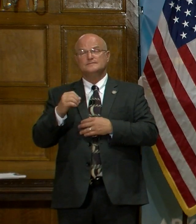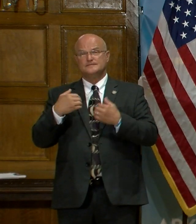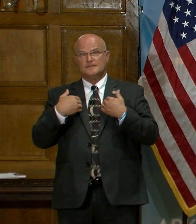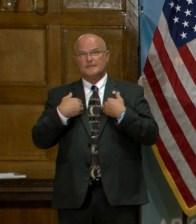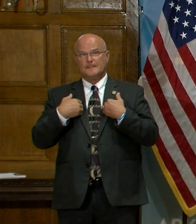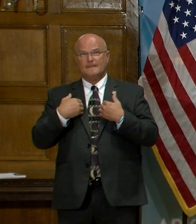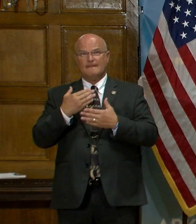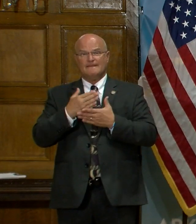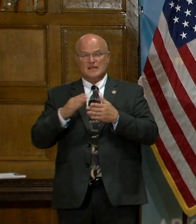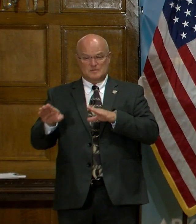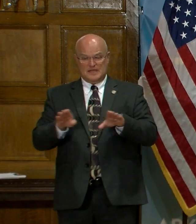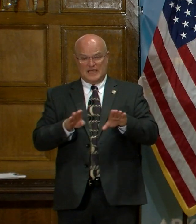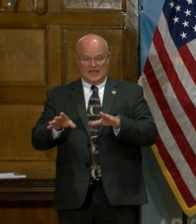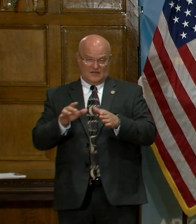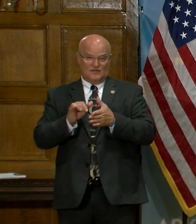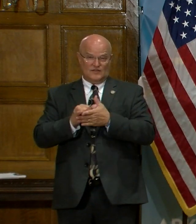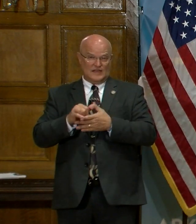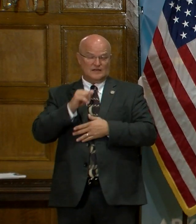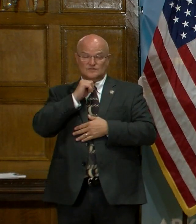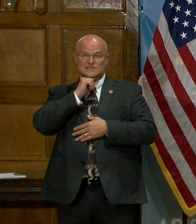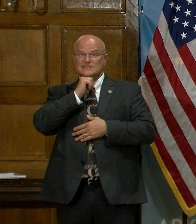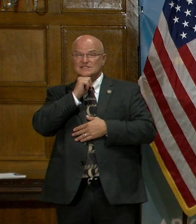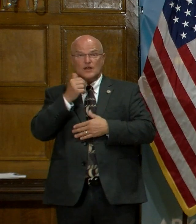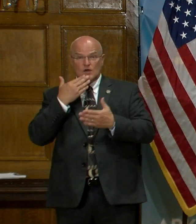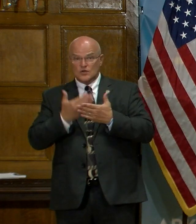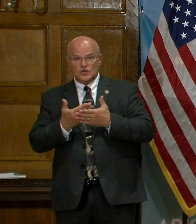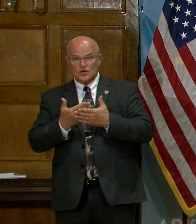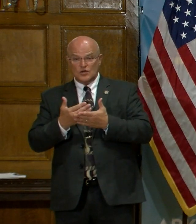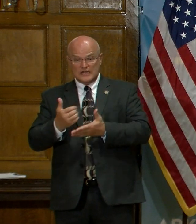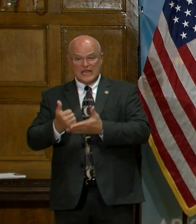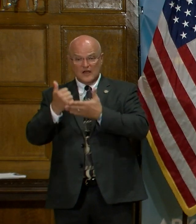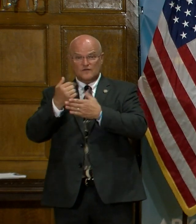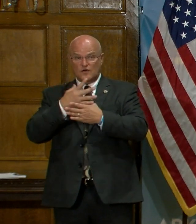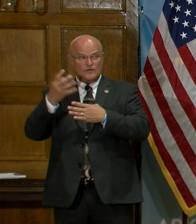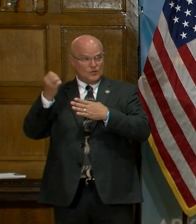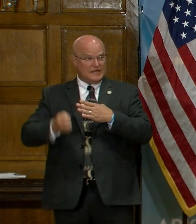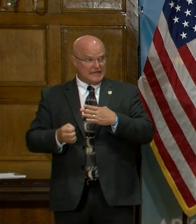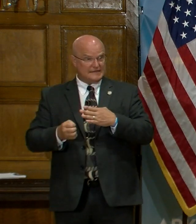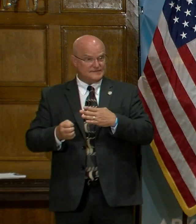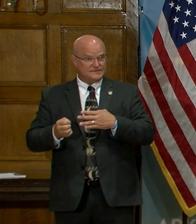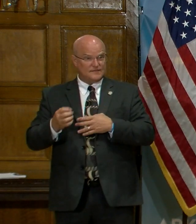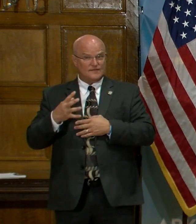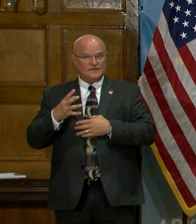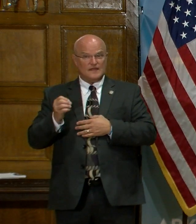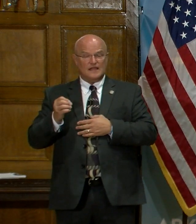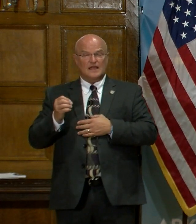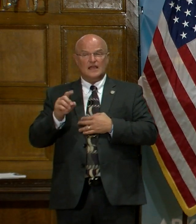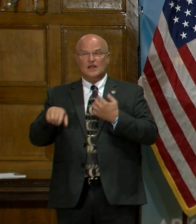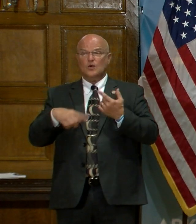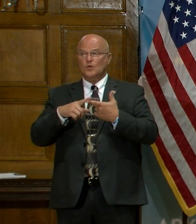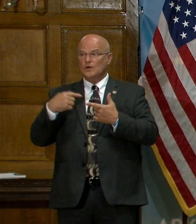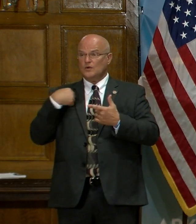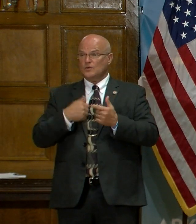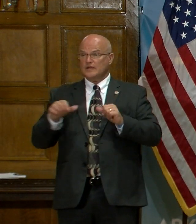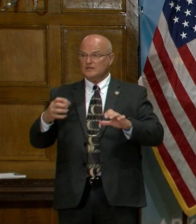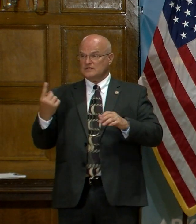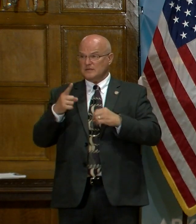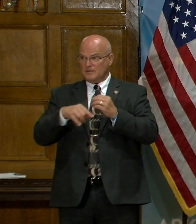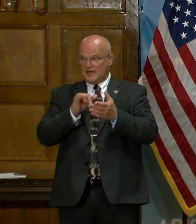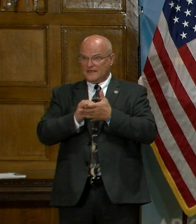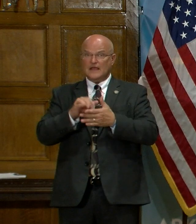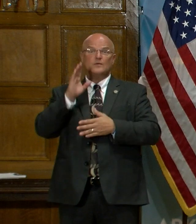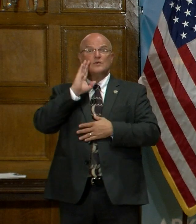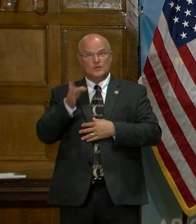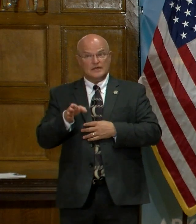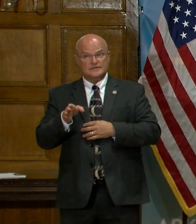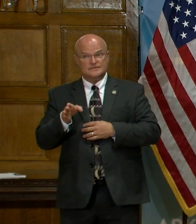some behavior that was not good or helpful over the weekend, and whenever we can do something about that,